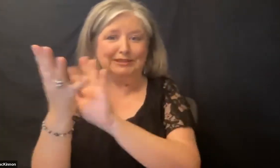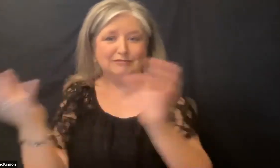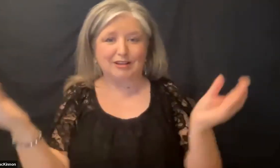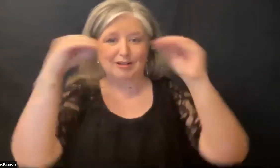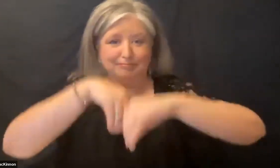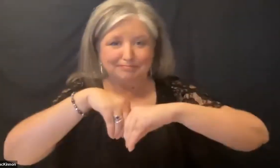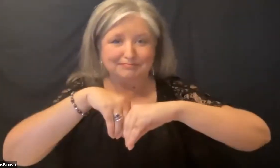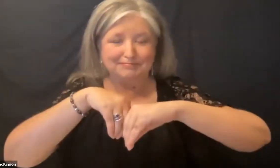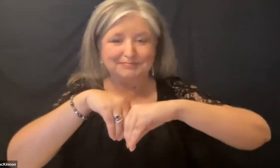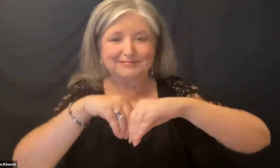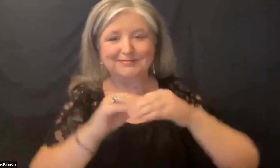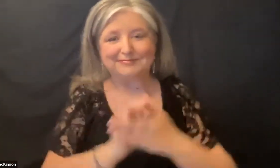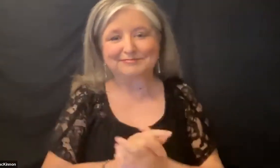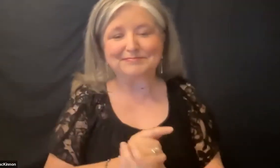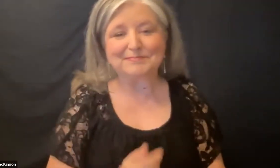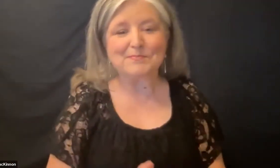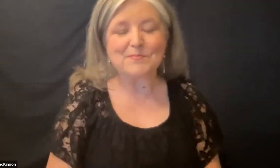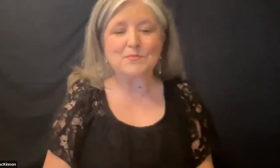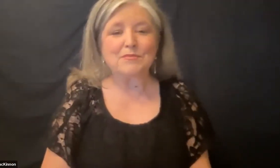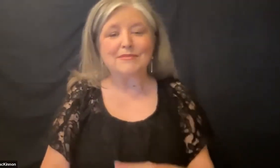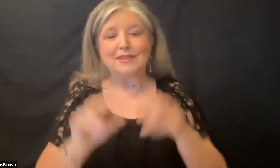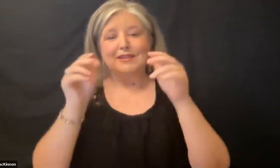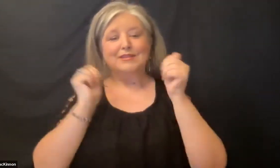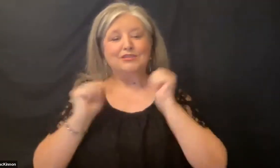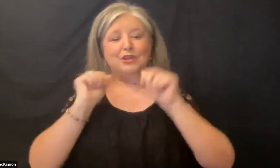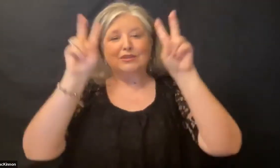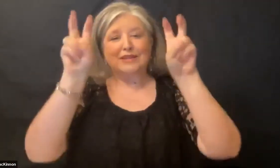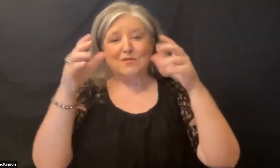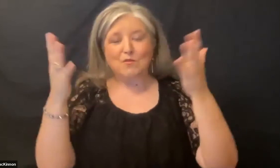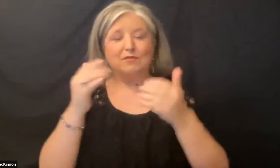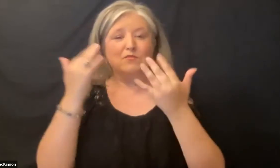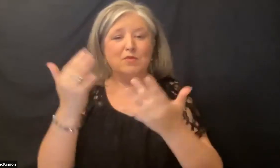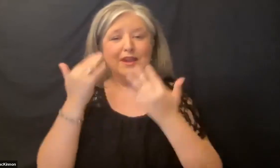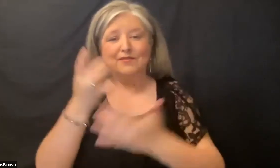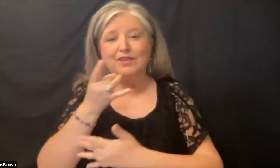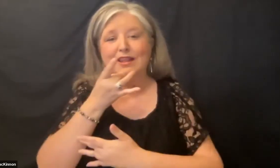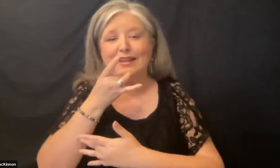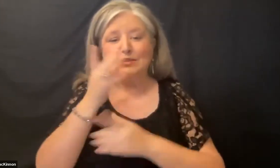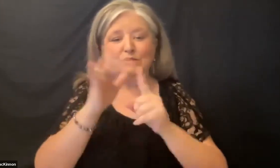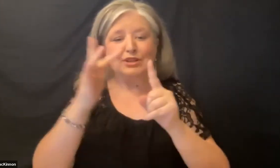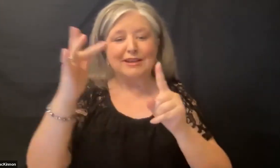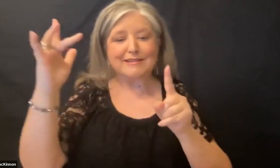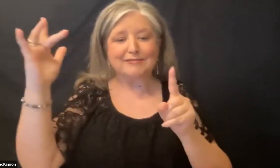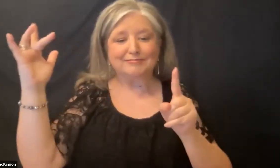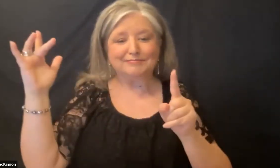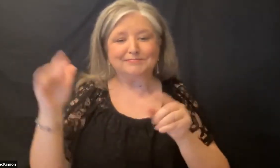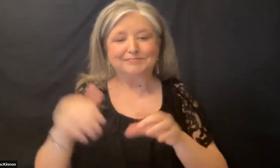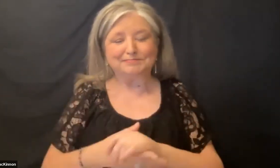So it's a mix taking a song and putting it into ASL. And the title of the song